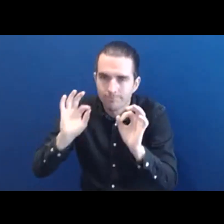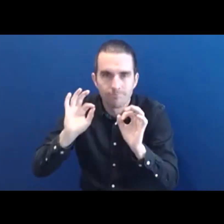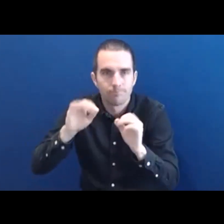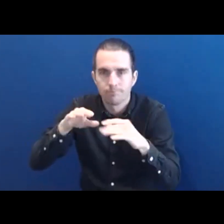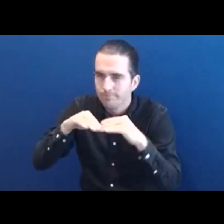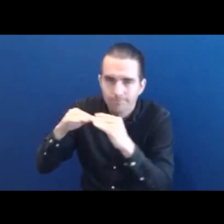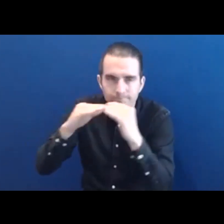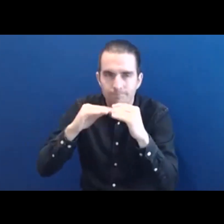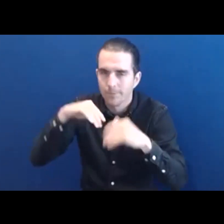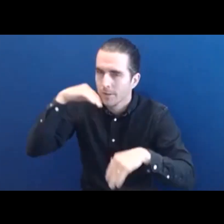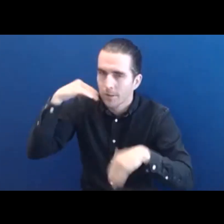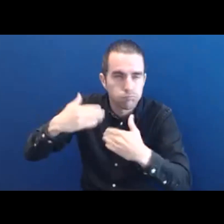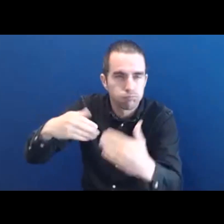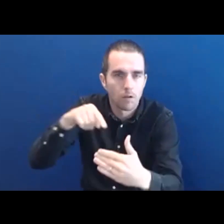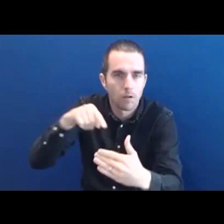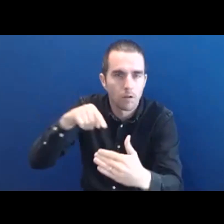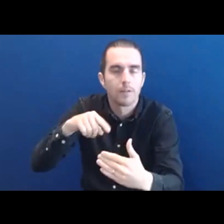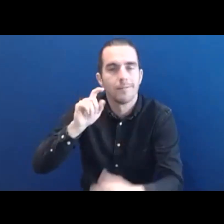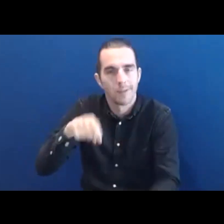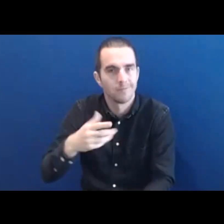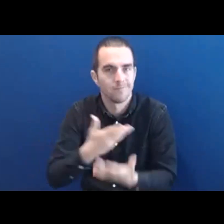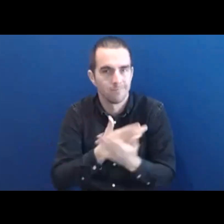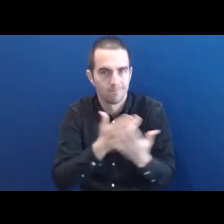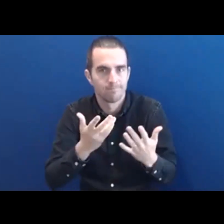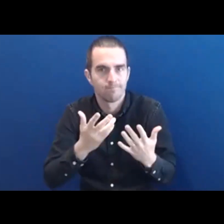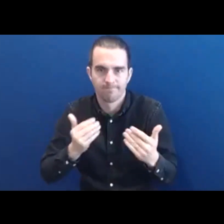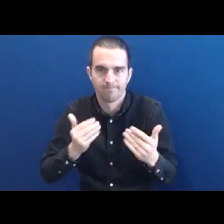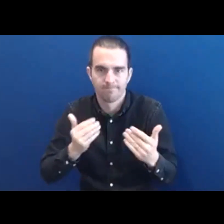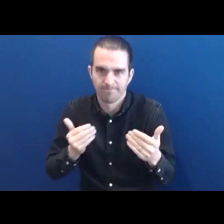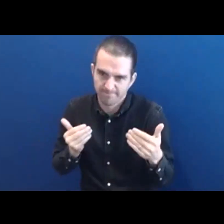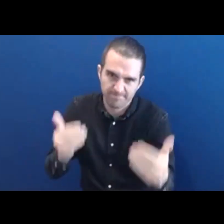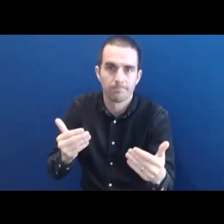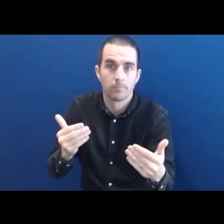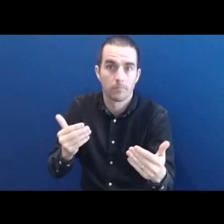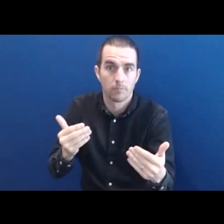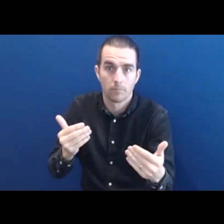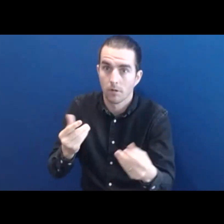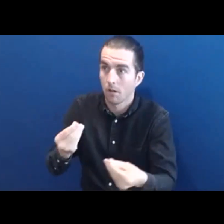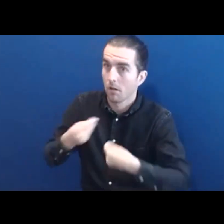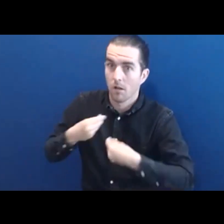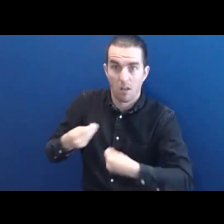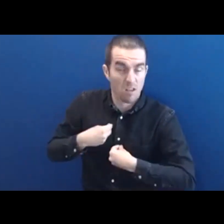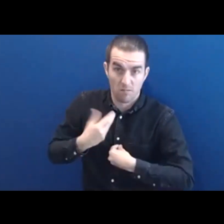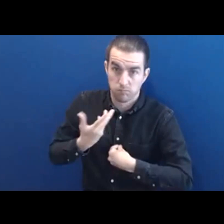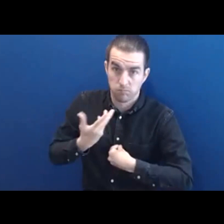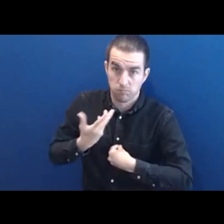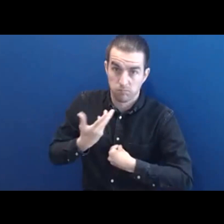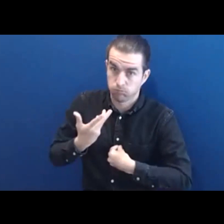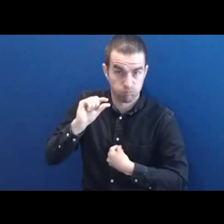to gain traction, to advocate, making sure that it's the representative voice